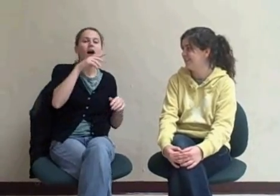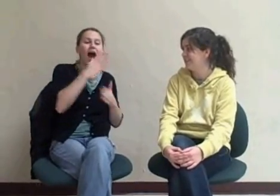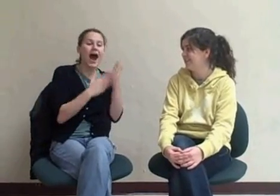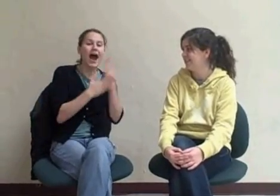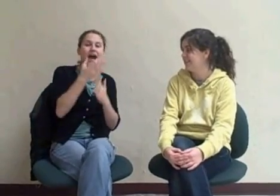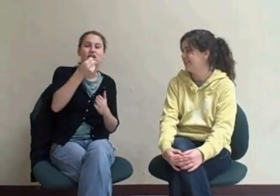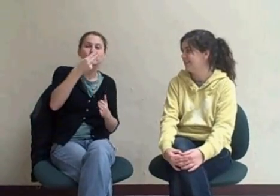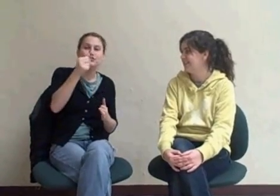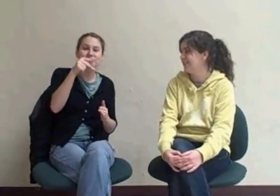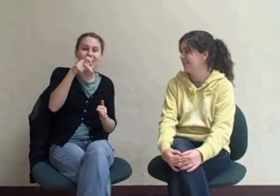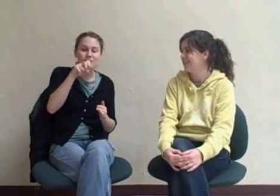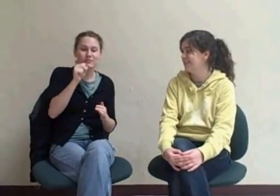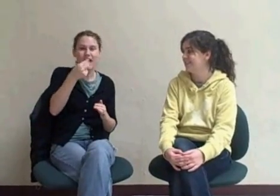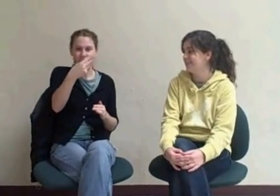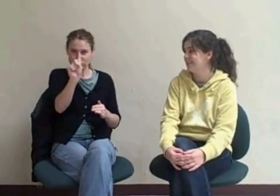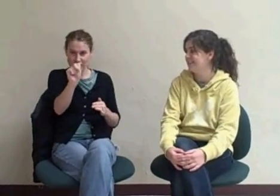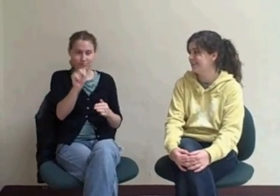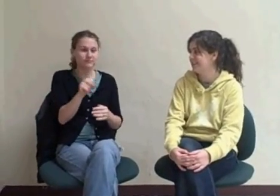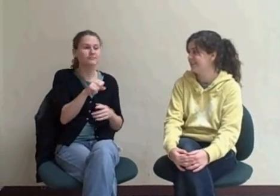ABC stories consist of hand shapes from A to Z.